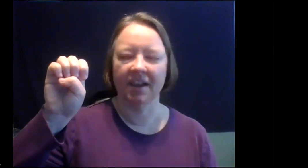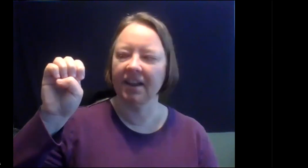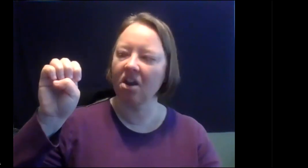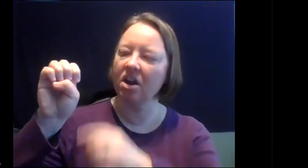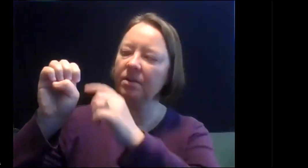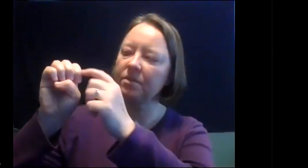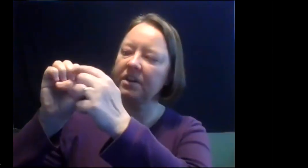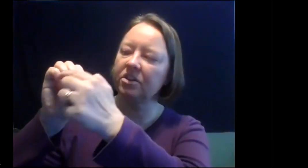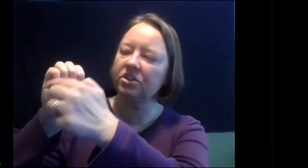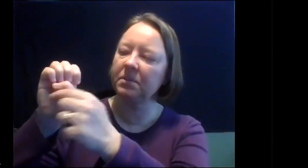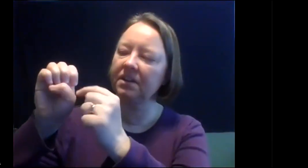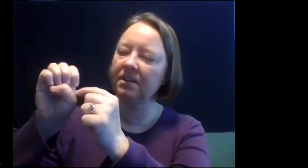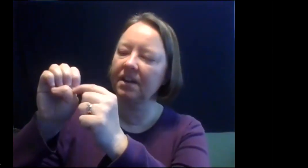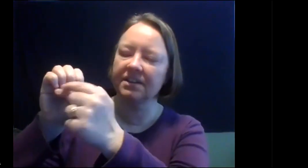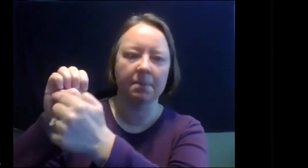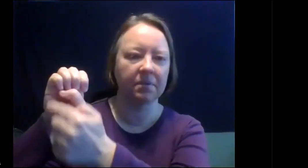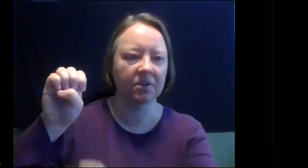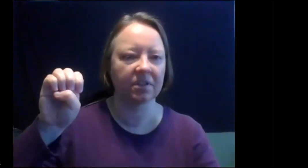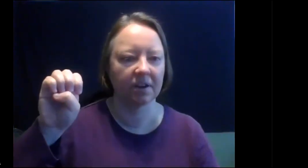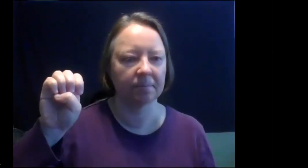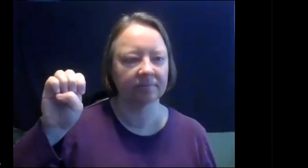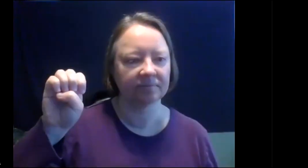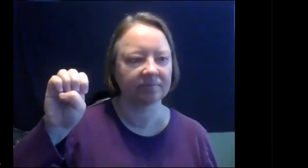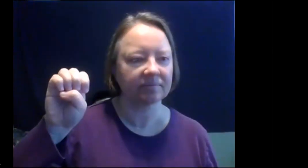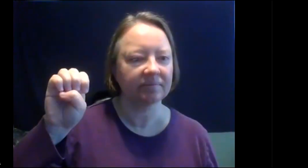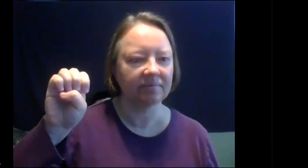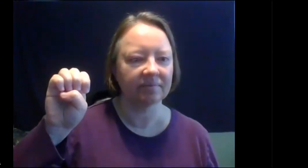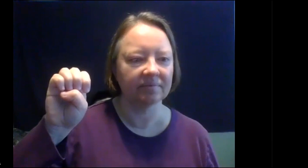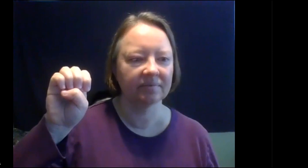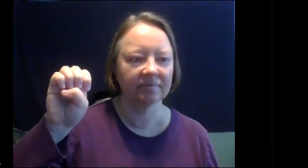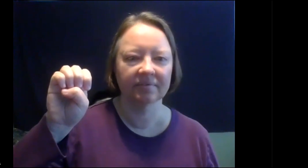And like all of your fingers should be on top of your thumb.